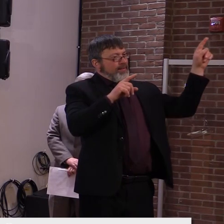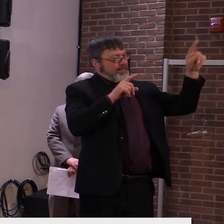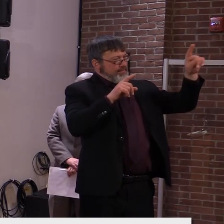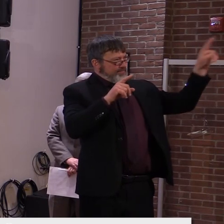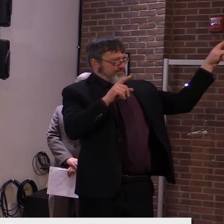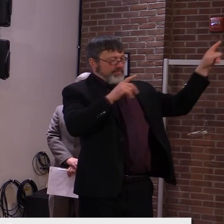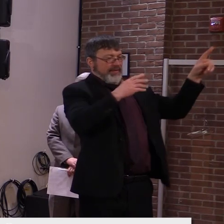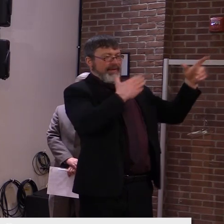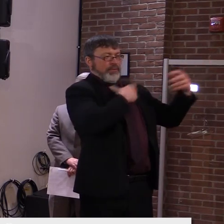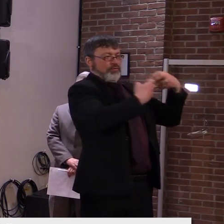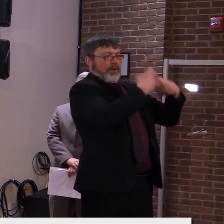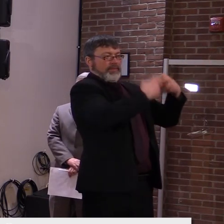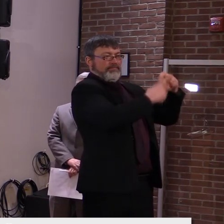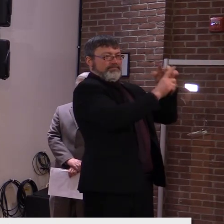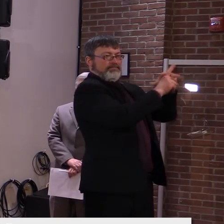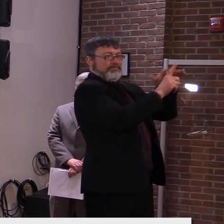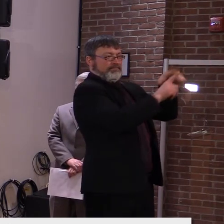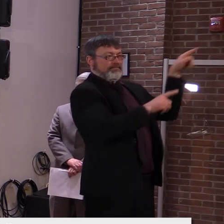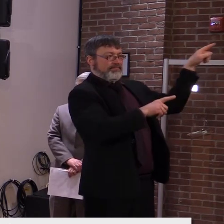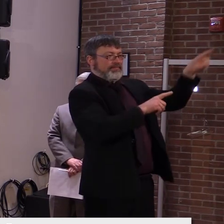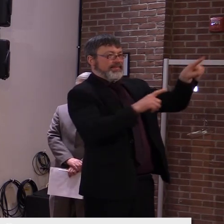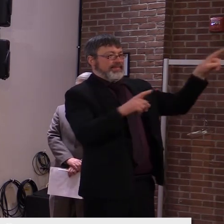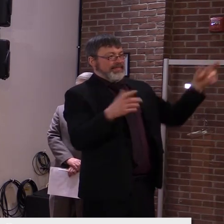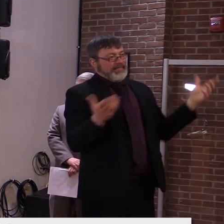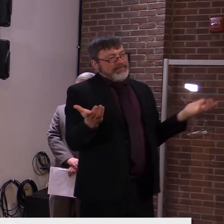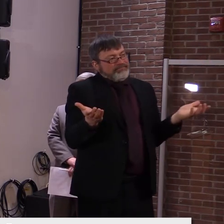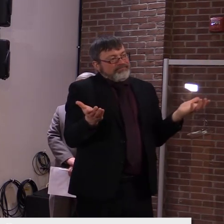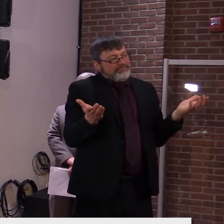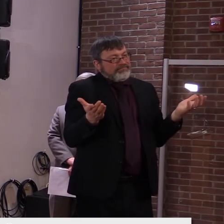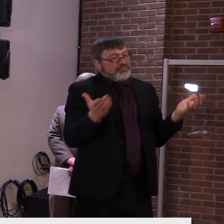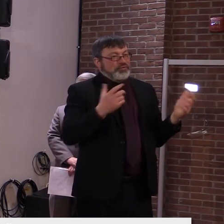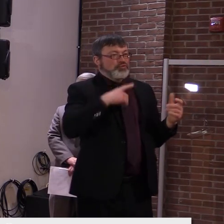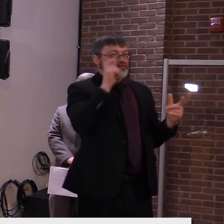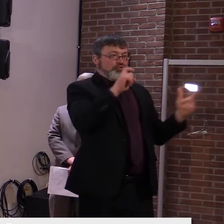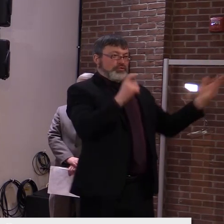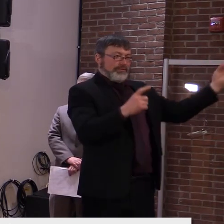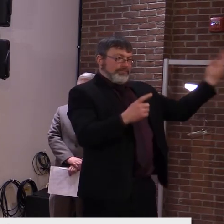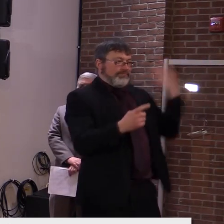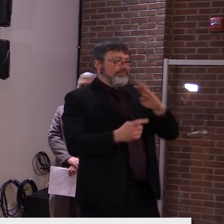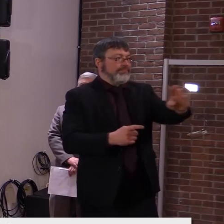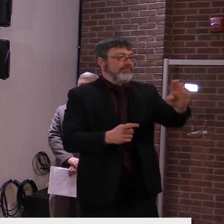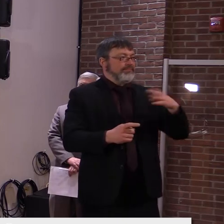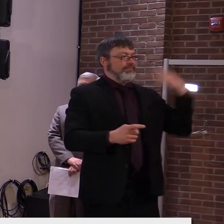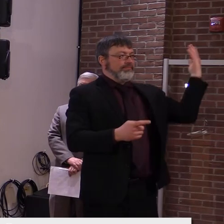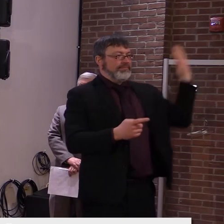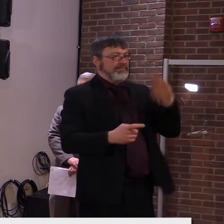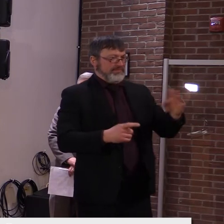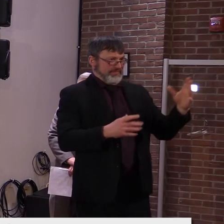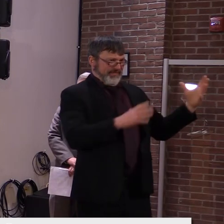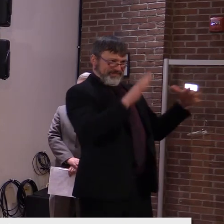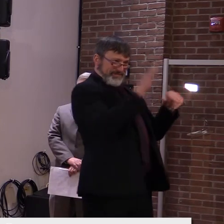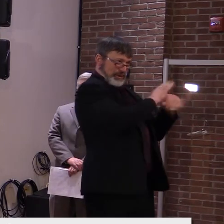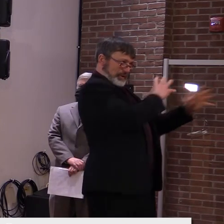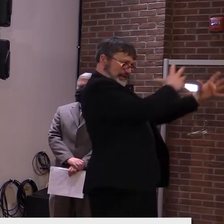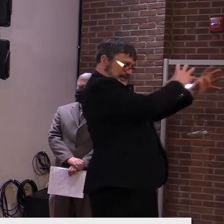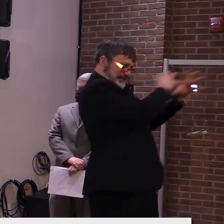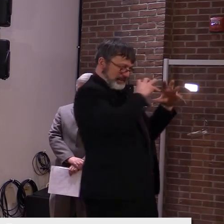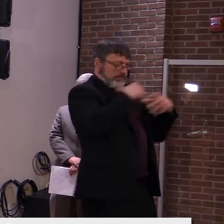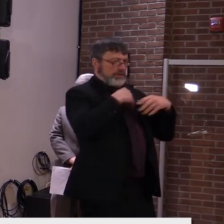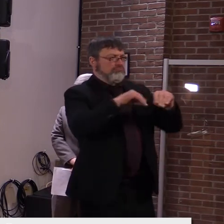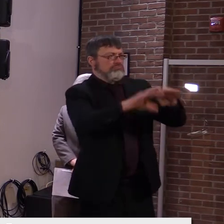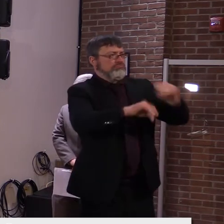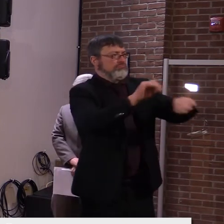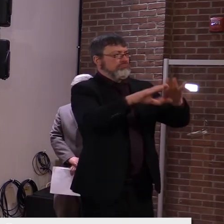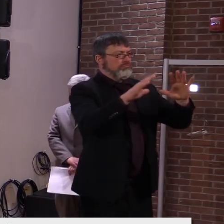own contracts with them. They should have just continued to supply the states with the vaccine necessary, let us make